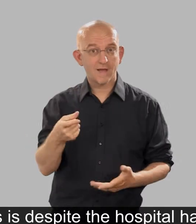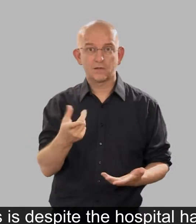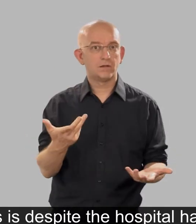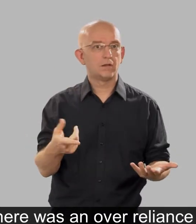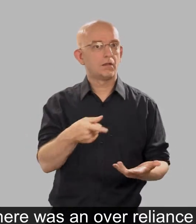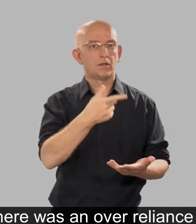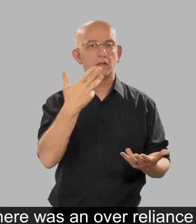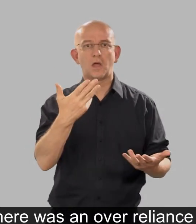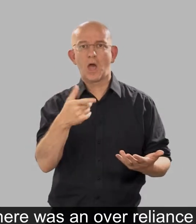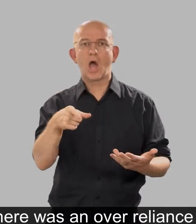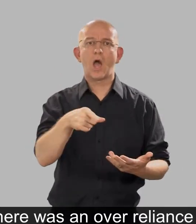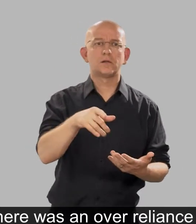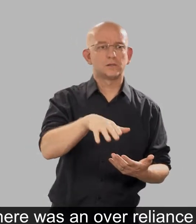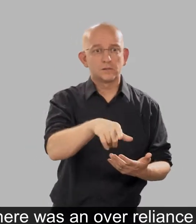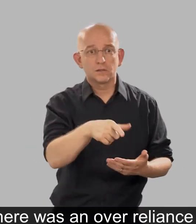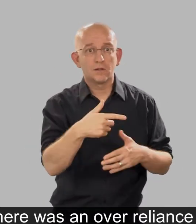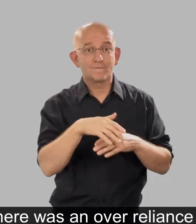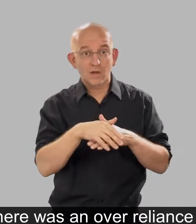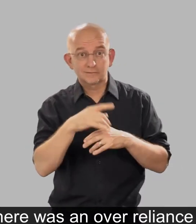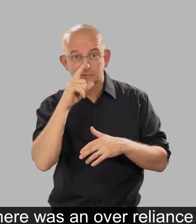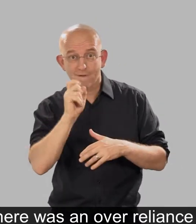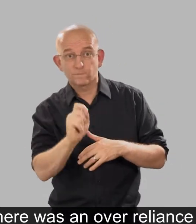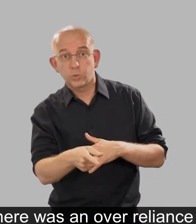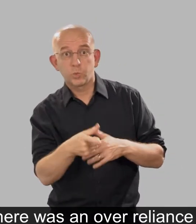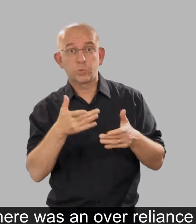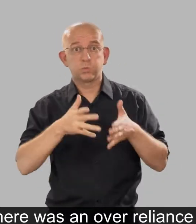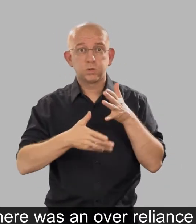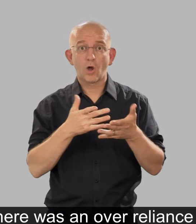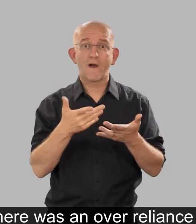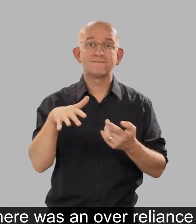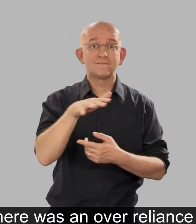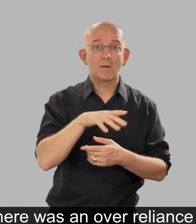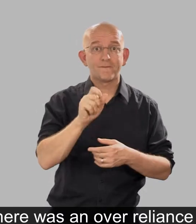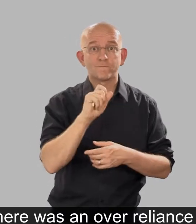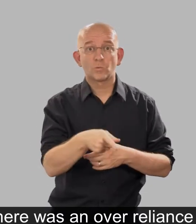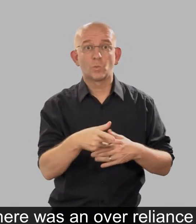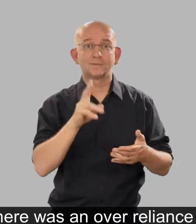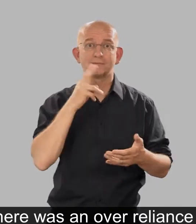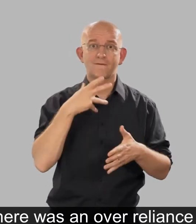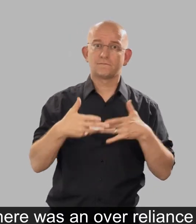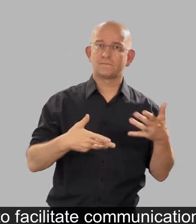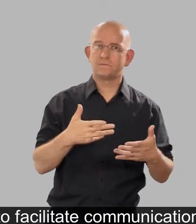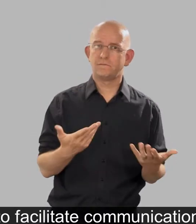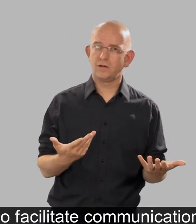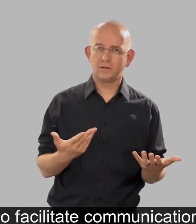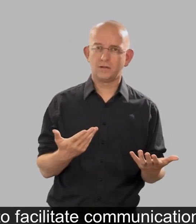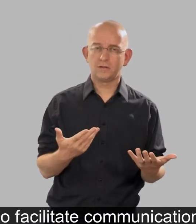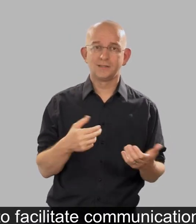site. There was an over-reliance on friends and family of deaf patients to facilitate